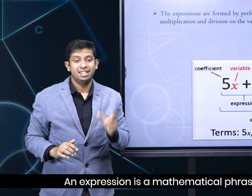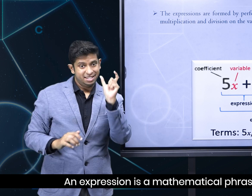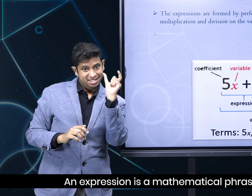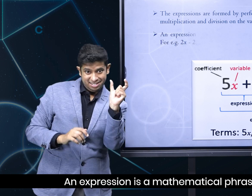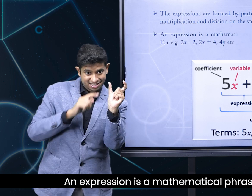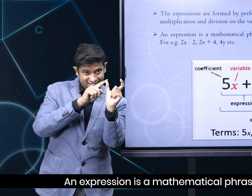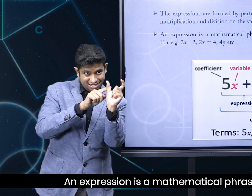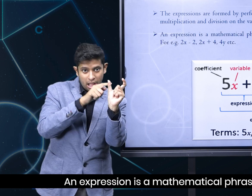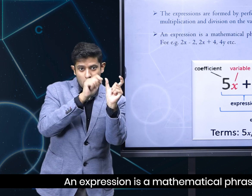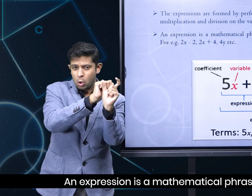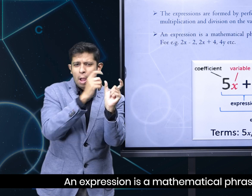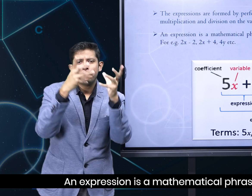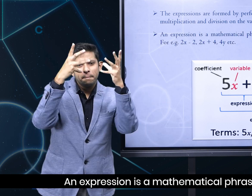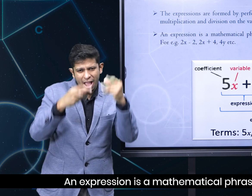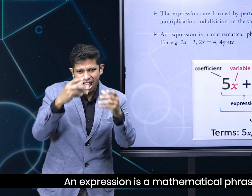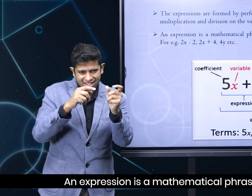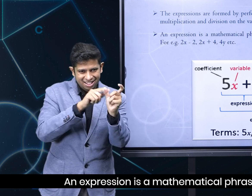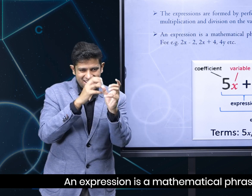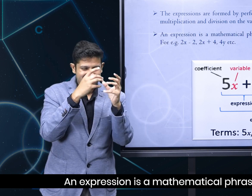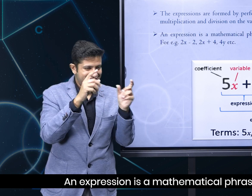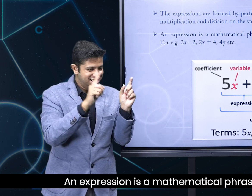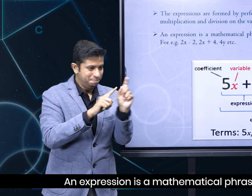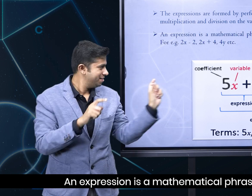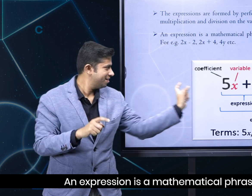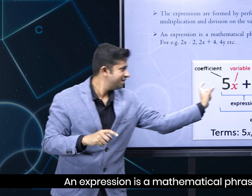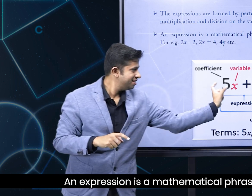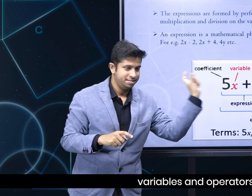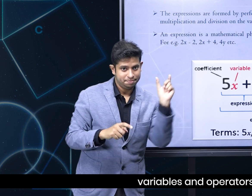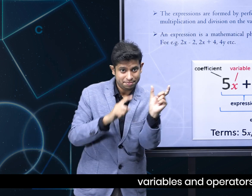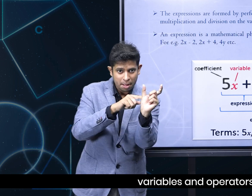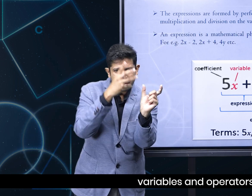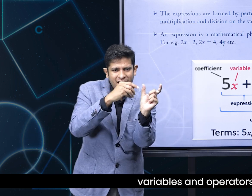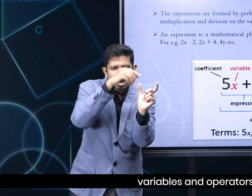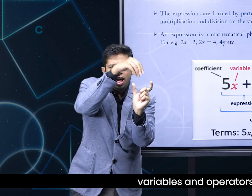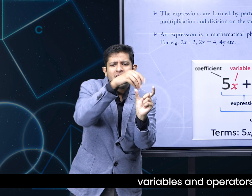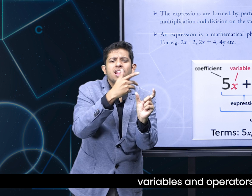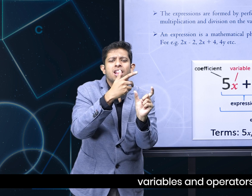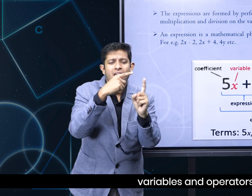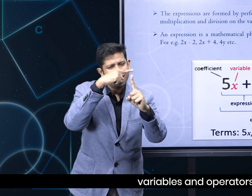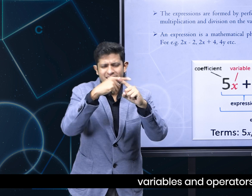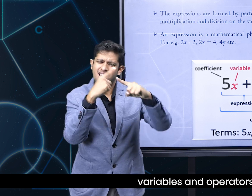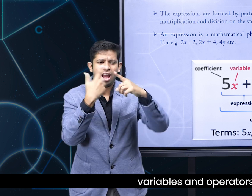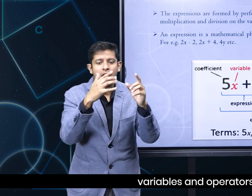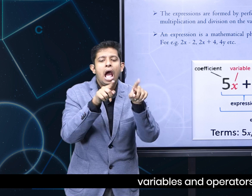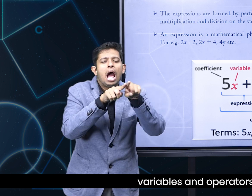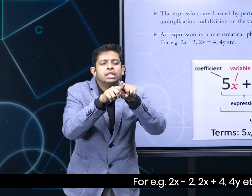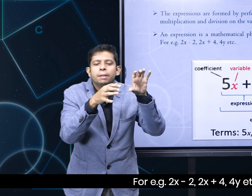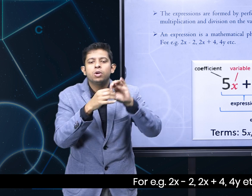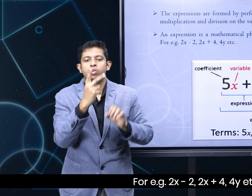An expression is a mathematical phrase with numbers, variables, and operators. For